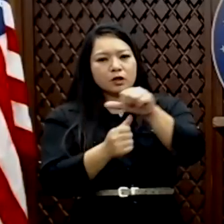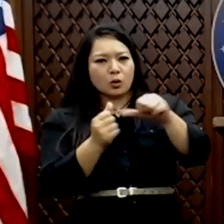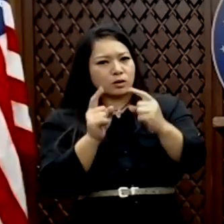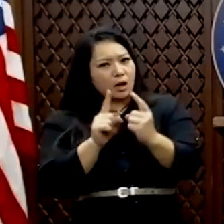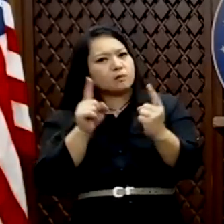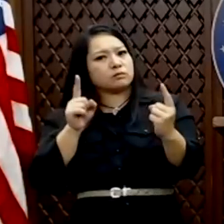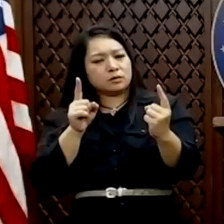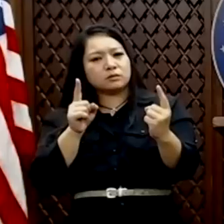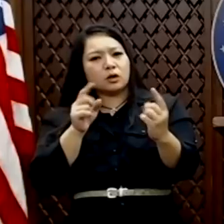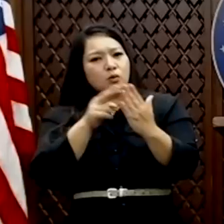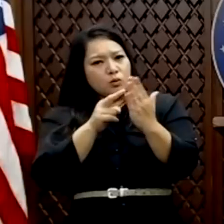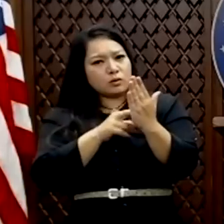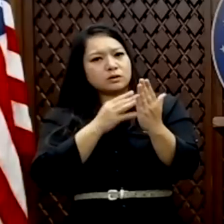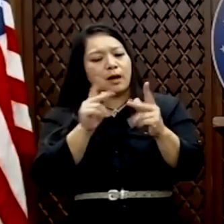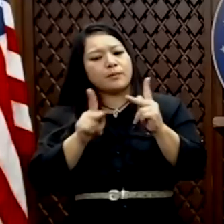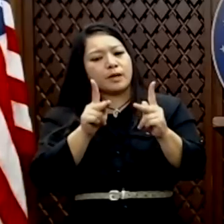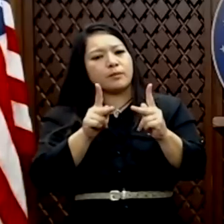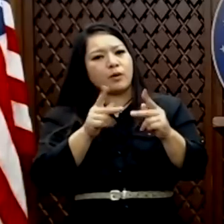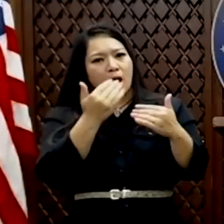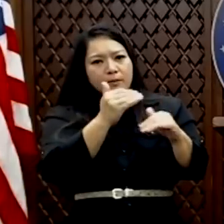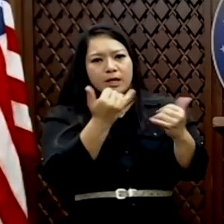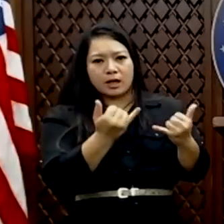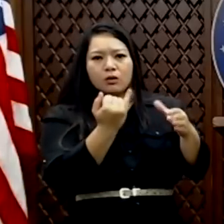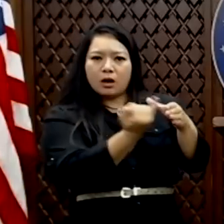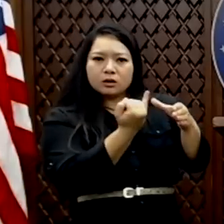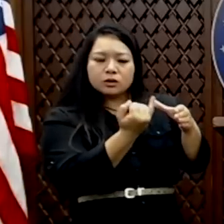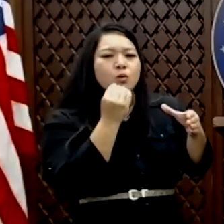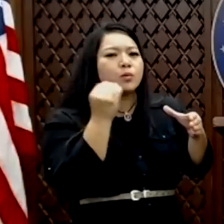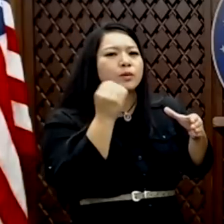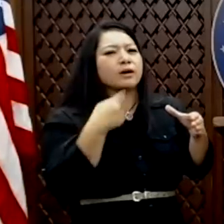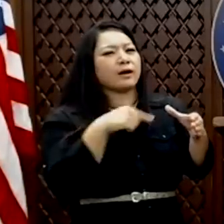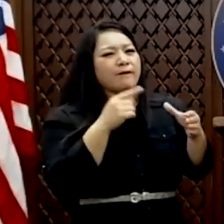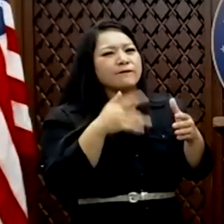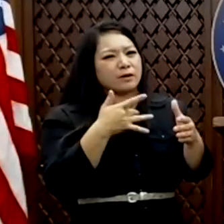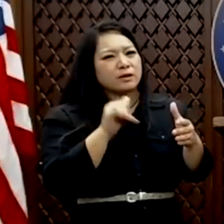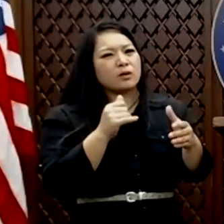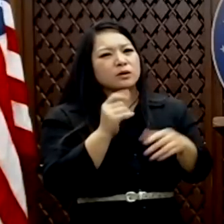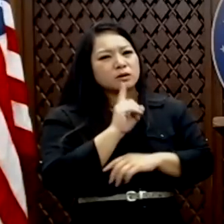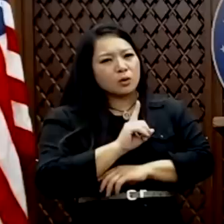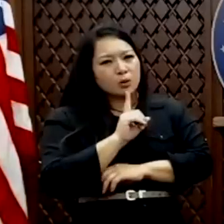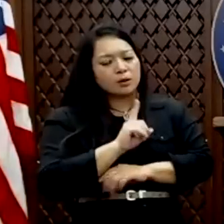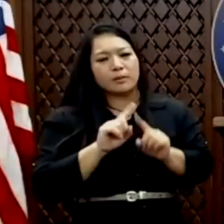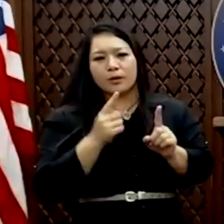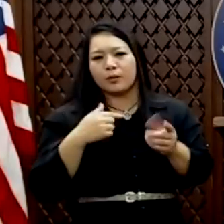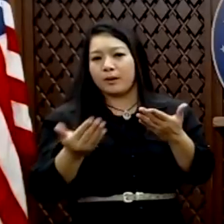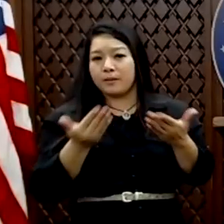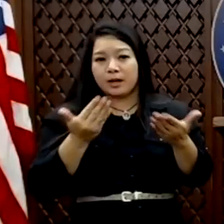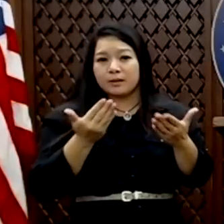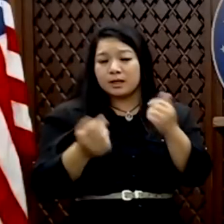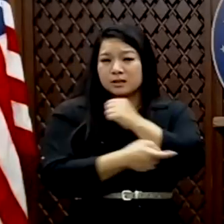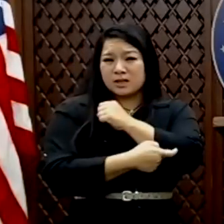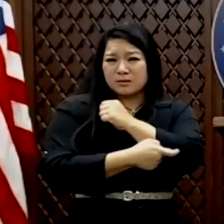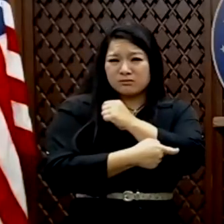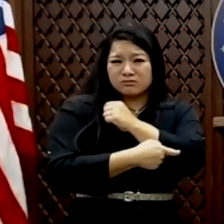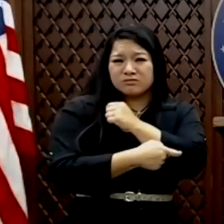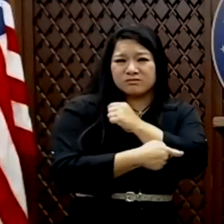directive and people are limited to their homes, it can feel like we are in this alone. We may be tempted to think